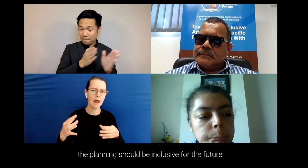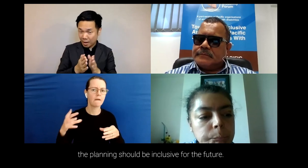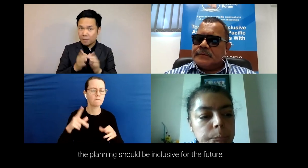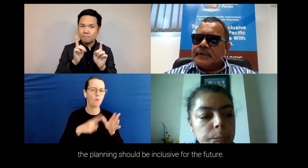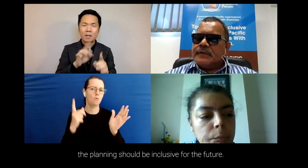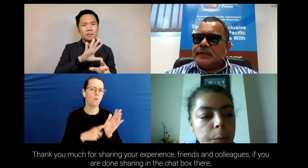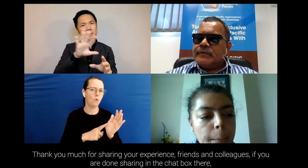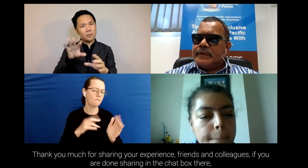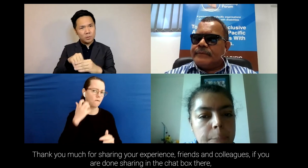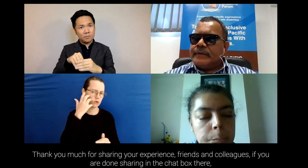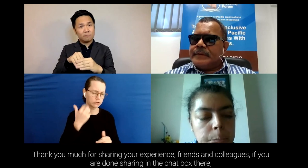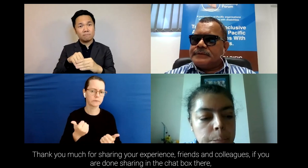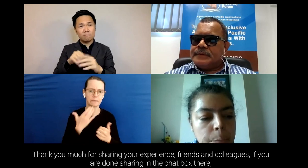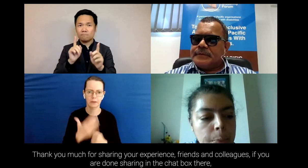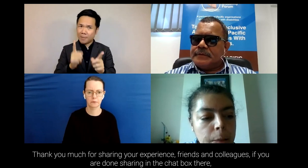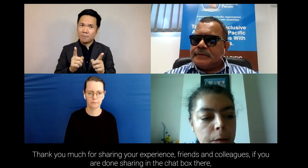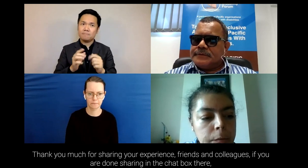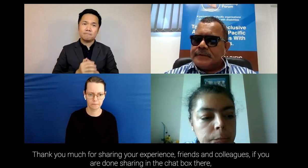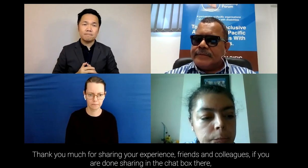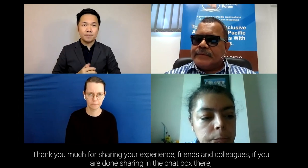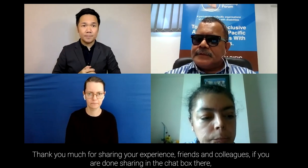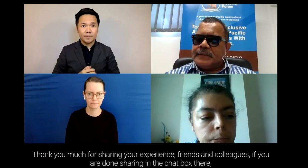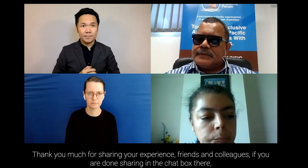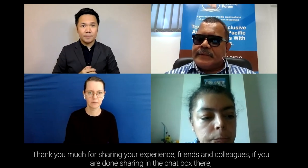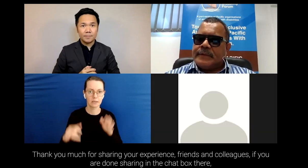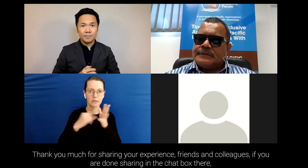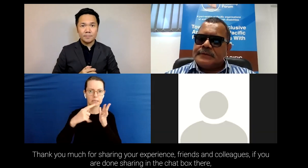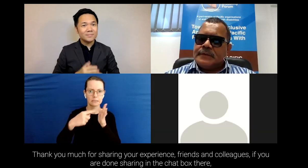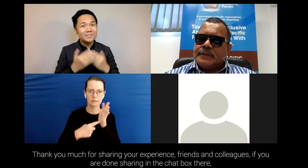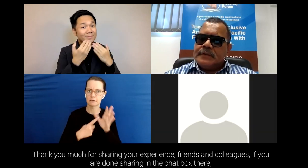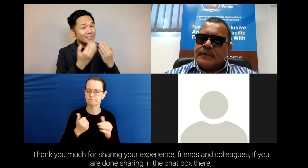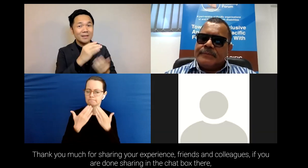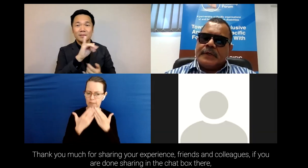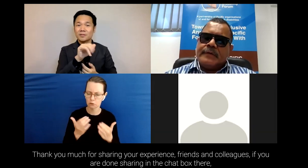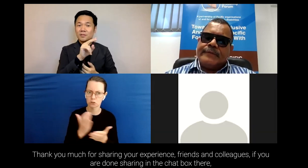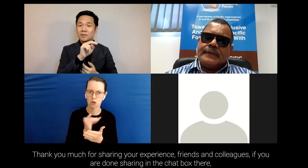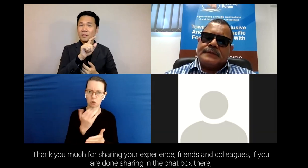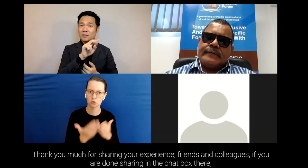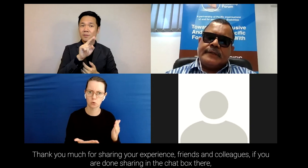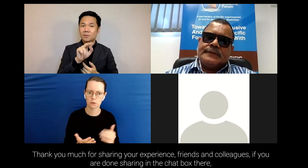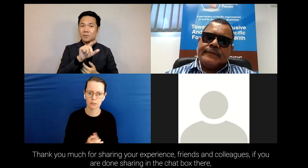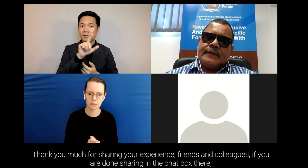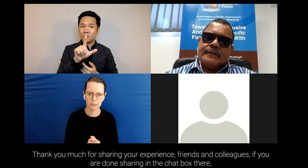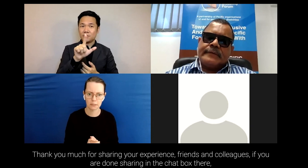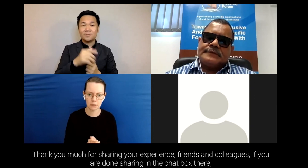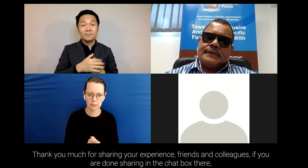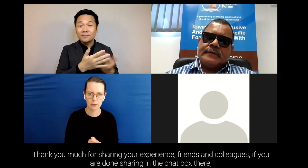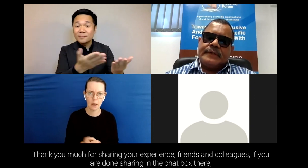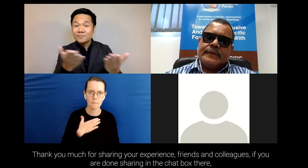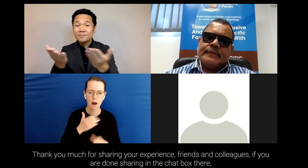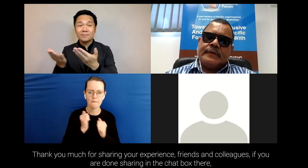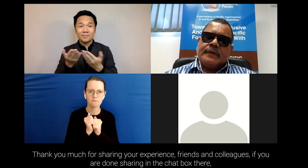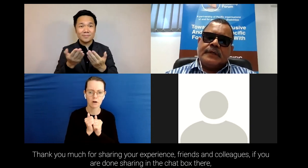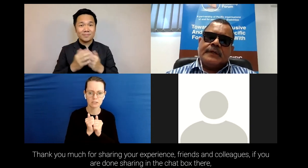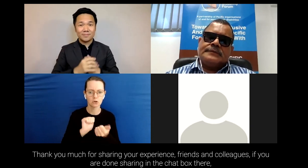future. Thank you very much, Chantal, for sharing that experience. Friends or colleagues, if there are the questions that